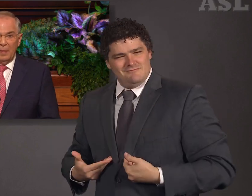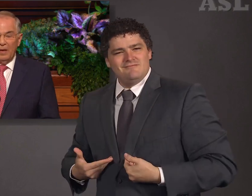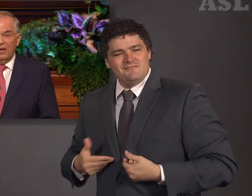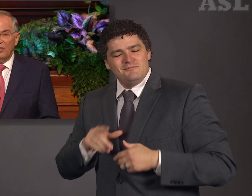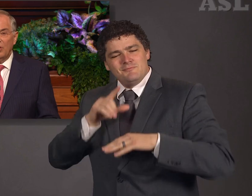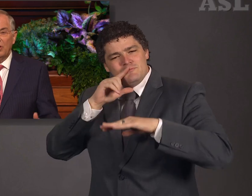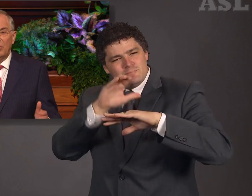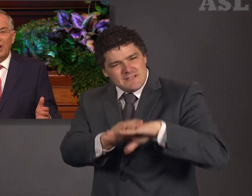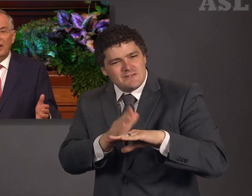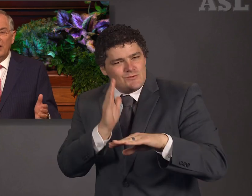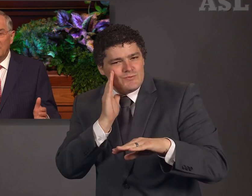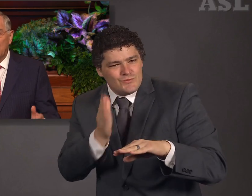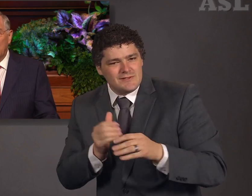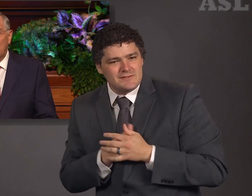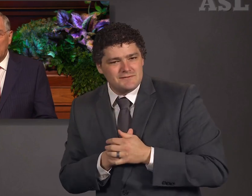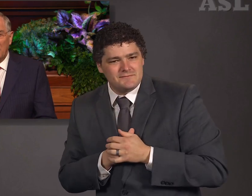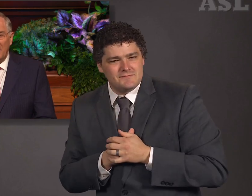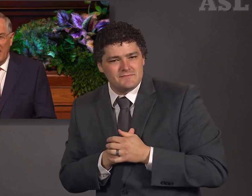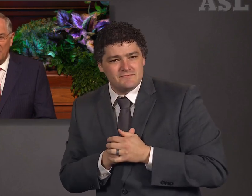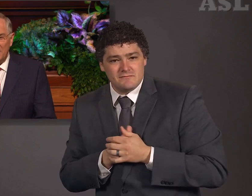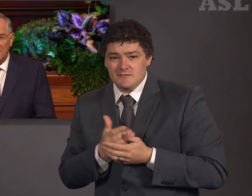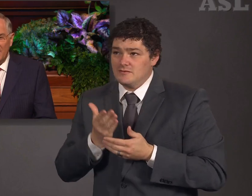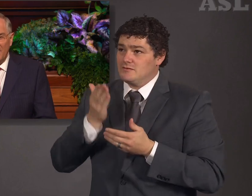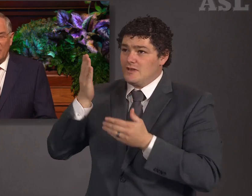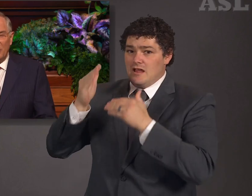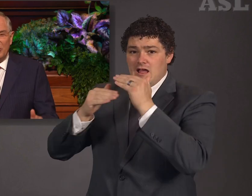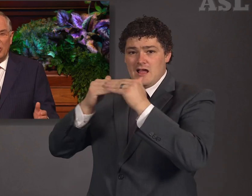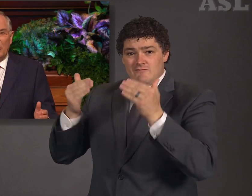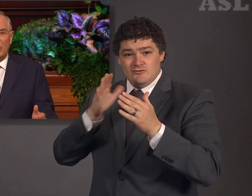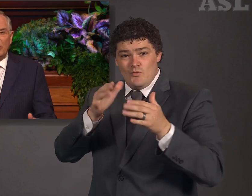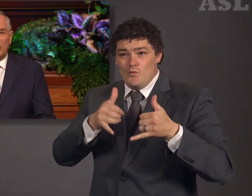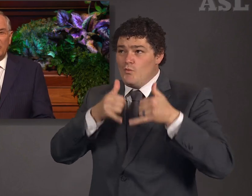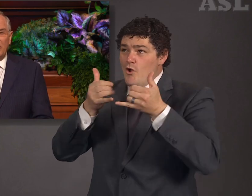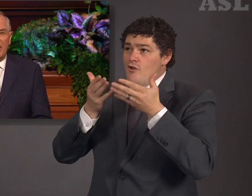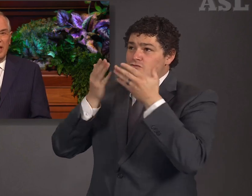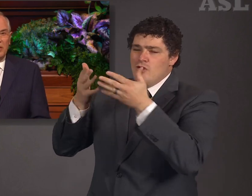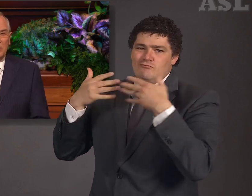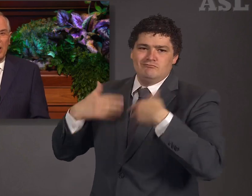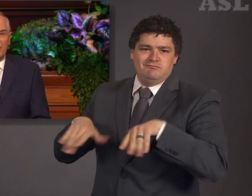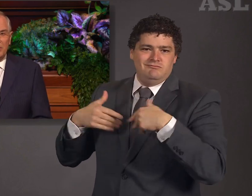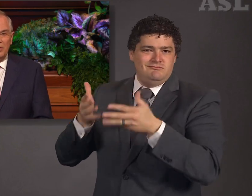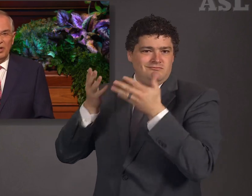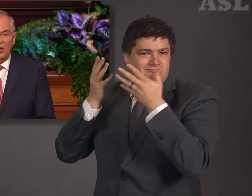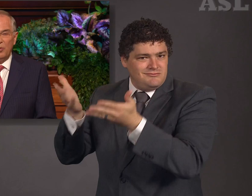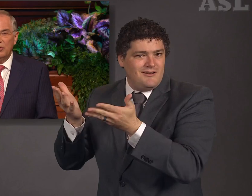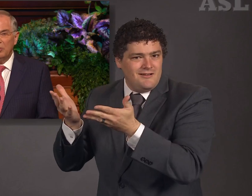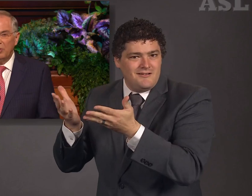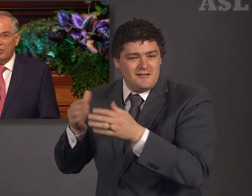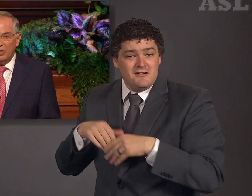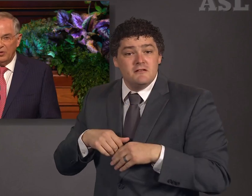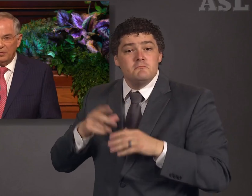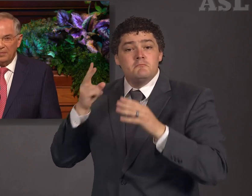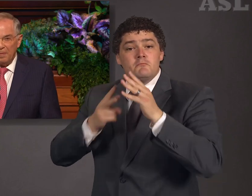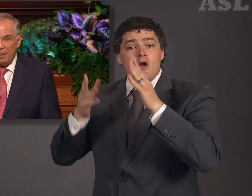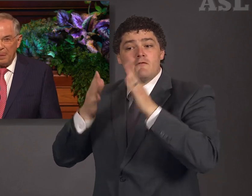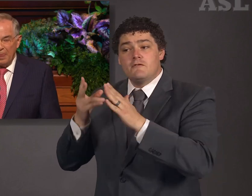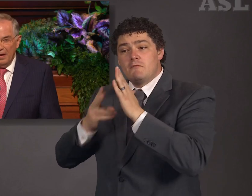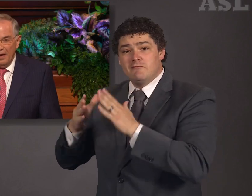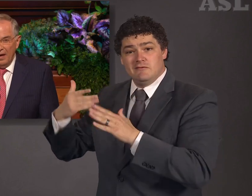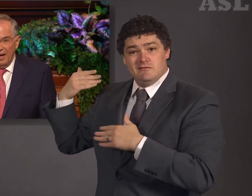sake. For great is your reward in heaven, for so persecuted they the prophets which were before you."